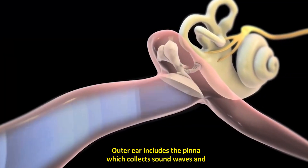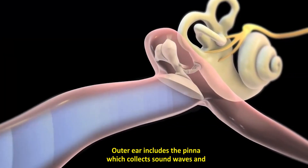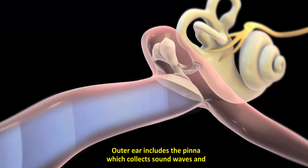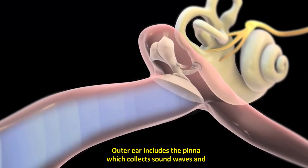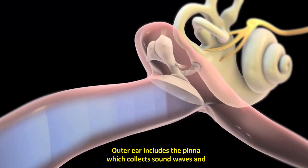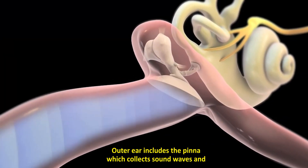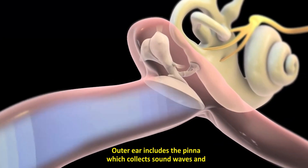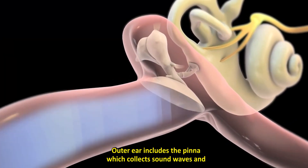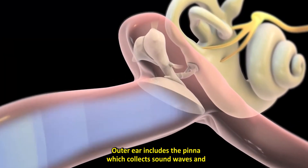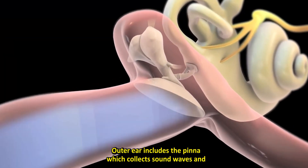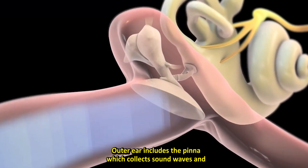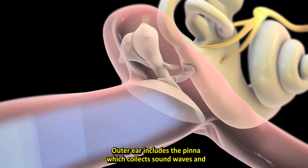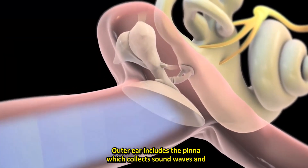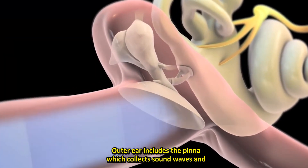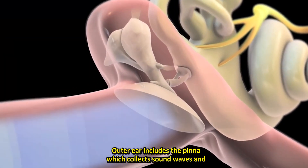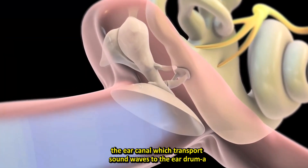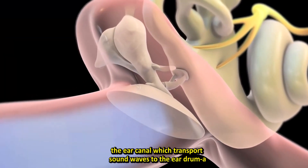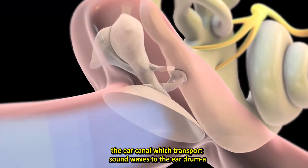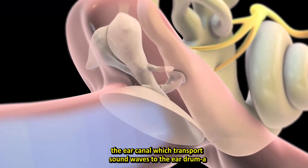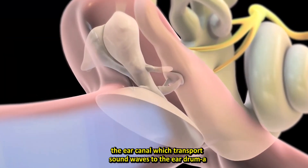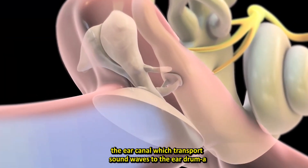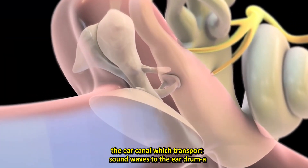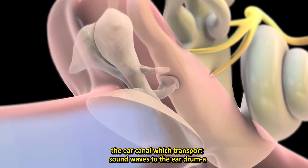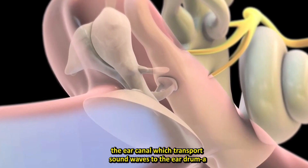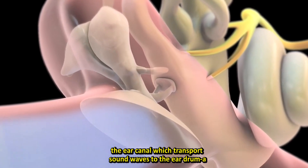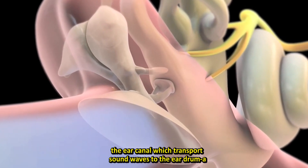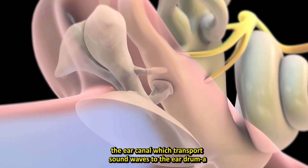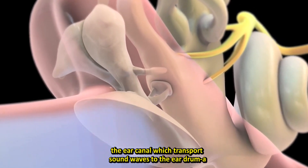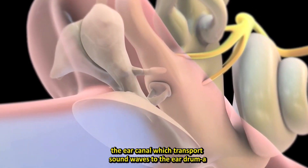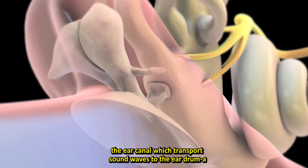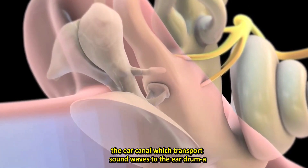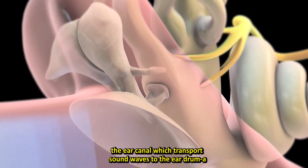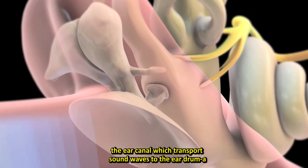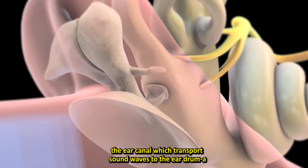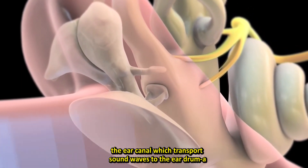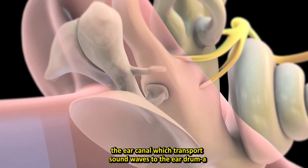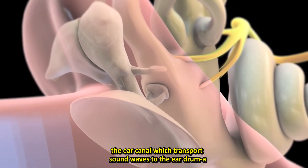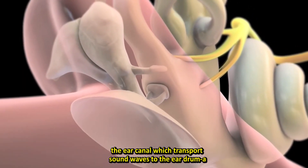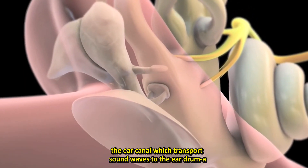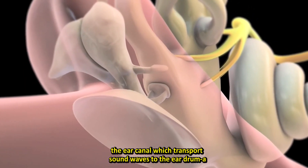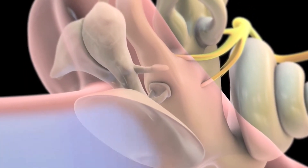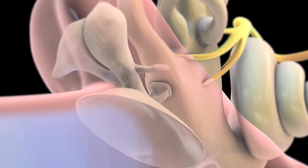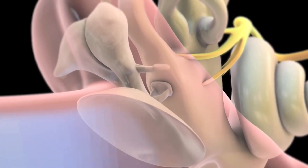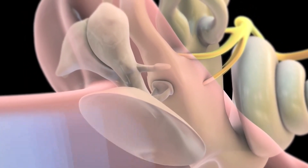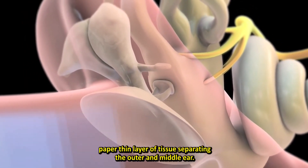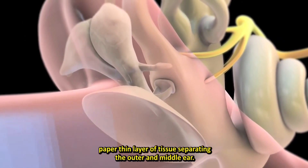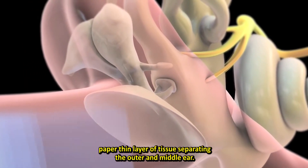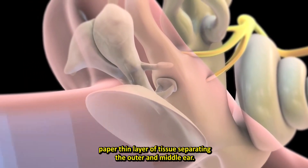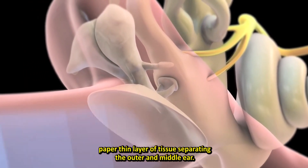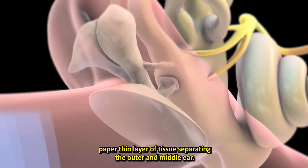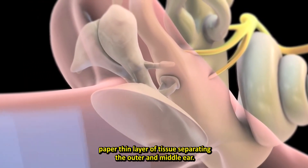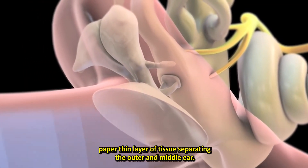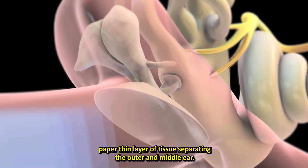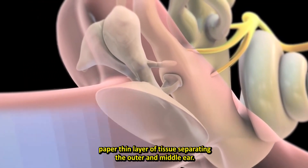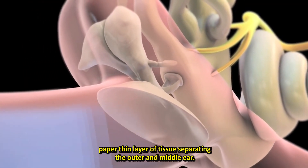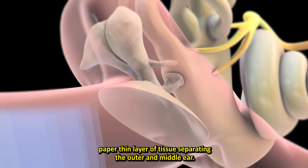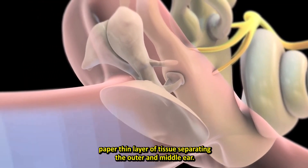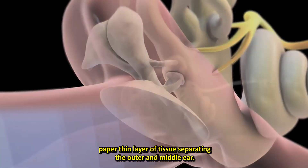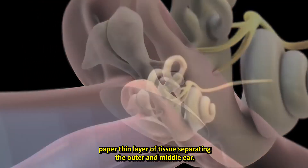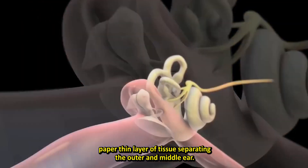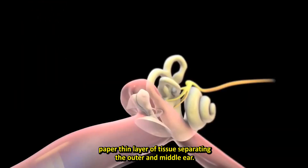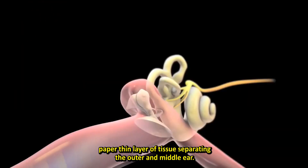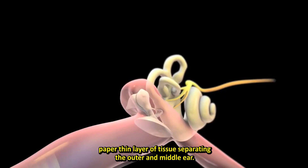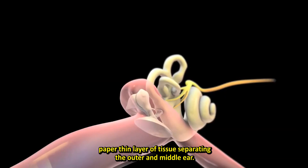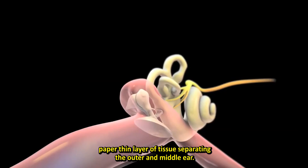penna which collects sound waves and the air canal which transports sound waves to the eardrum a paper thin layer